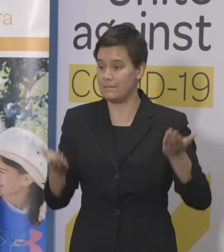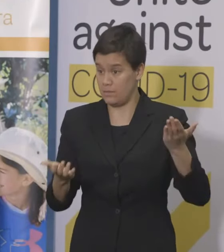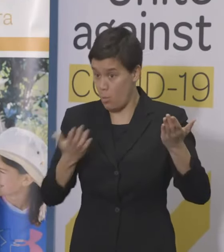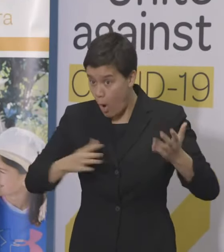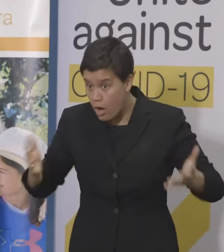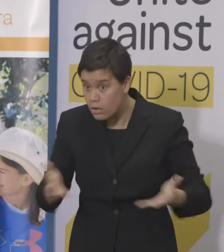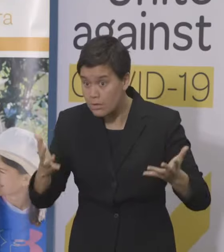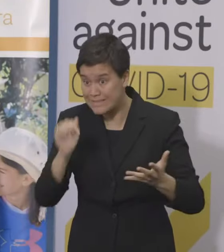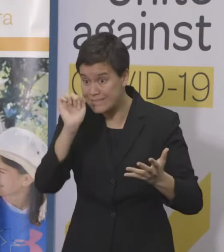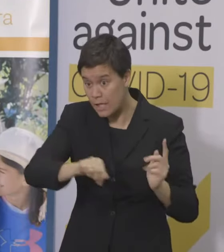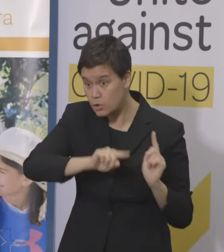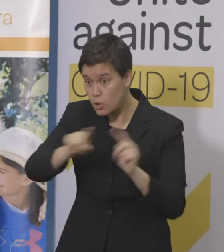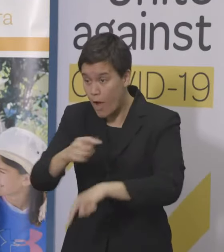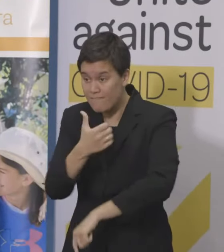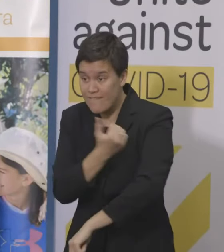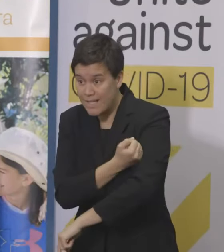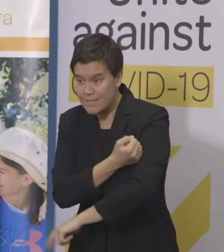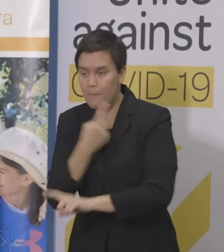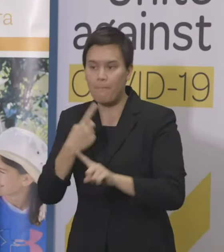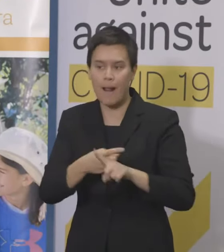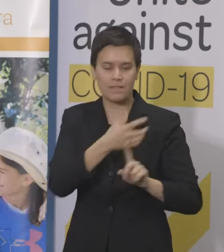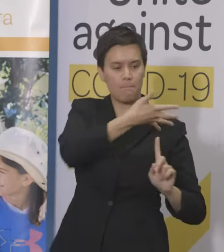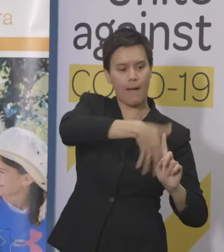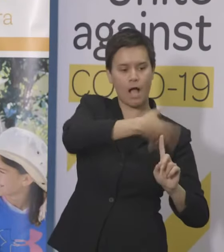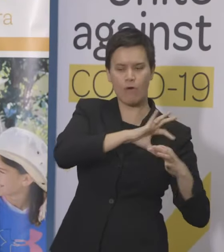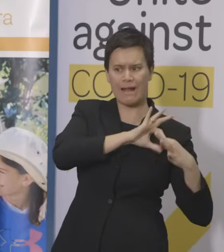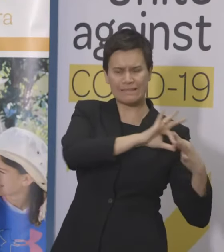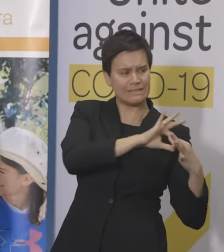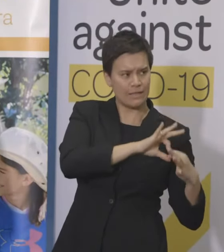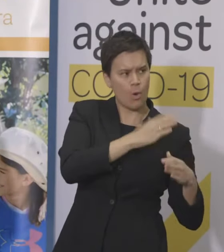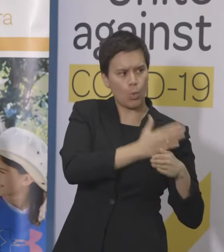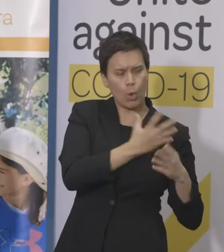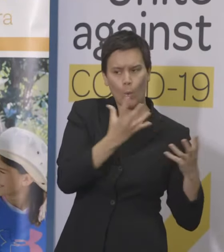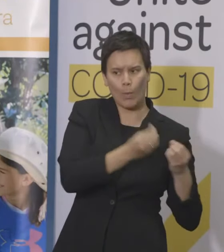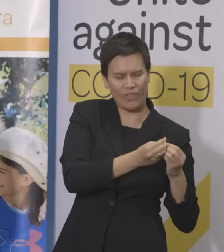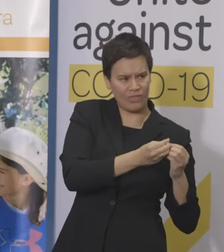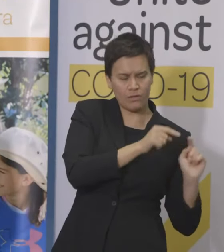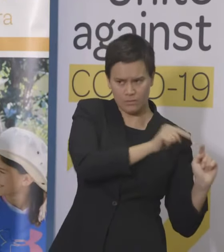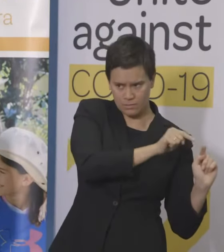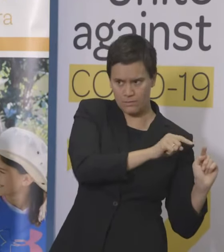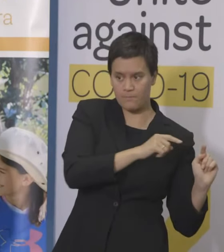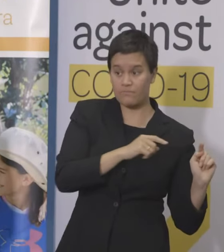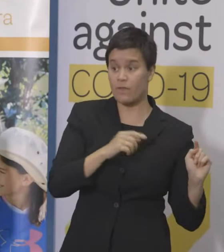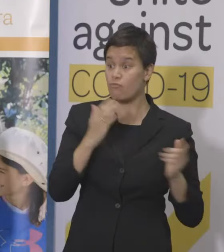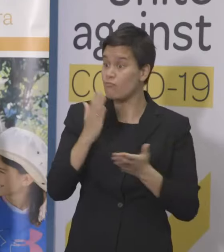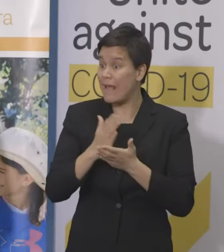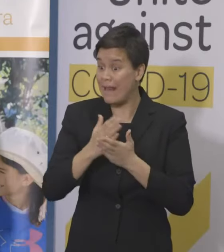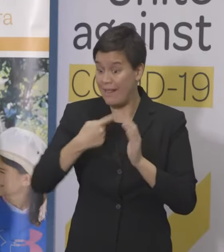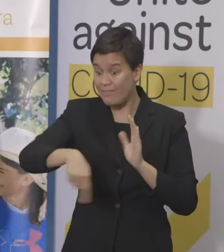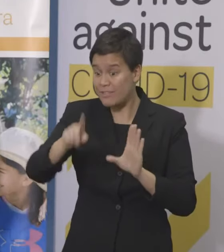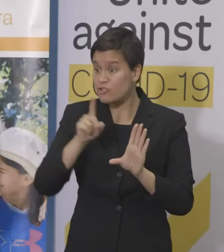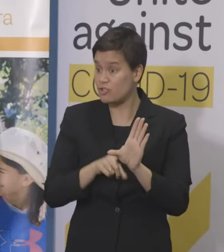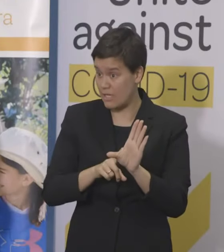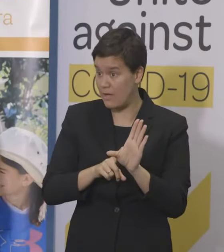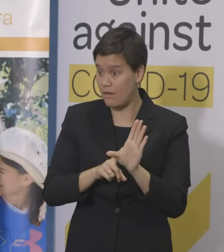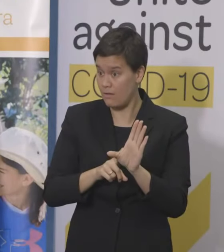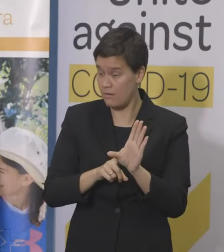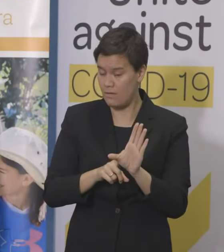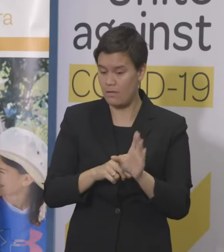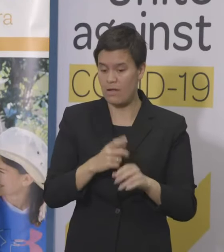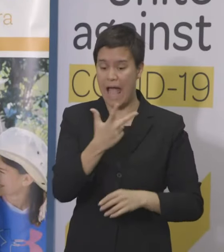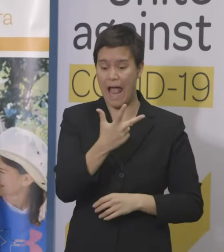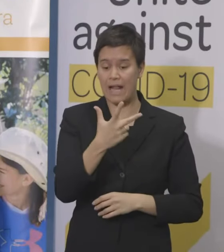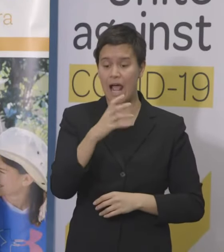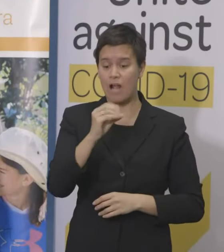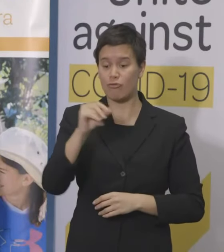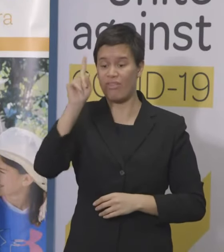the outcome of that and the overall campaign, of course, was that we distributed 800,000 more vaccines than we had the previous year, which was already a